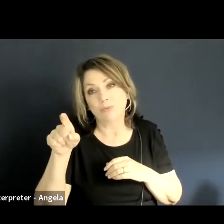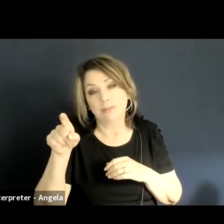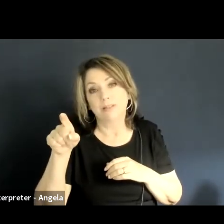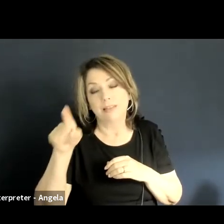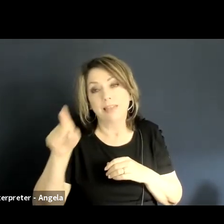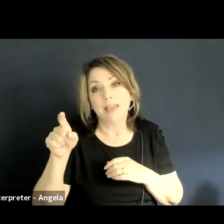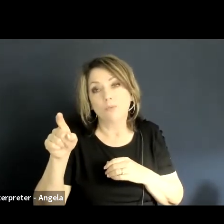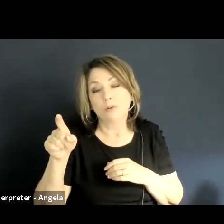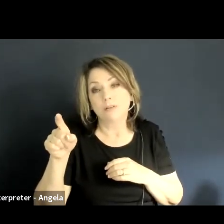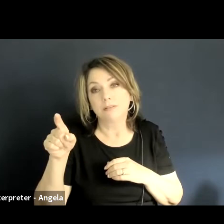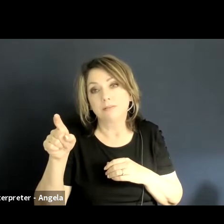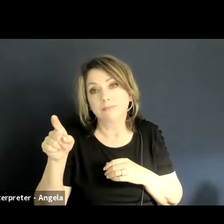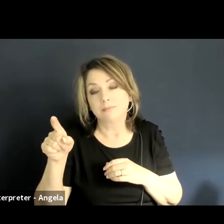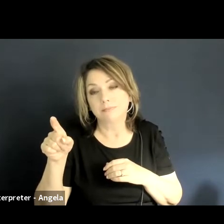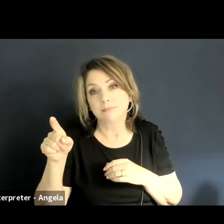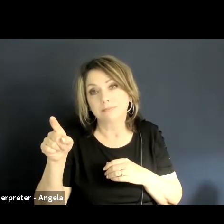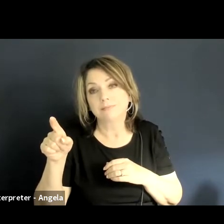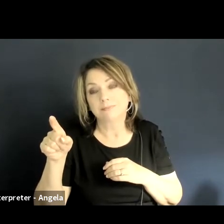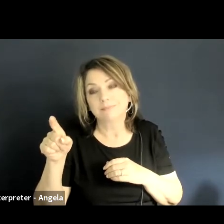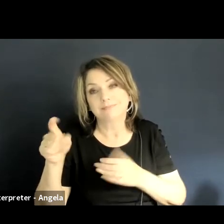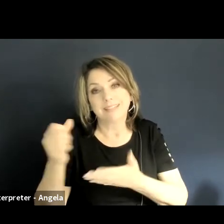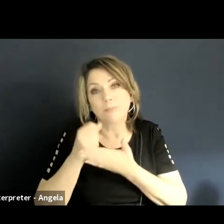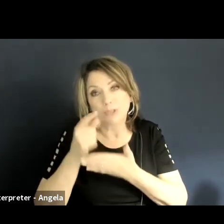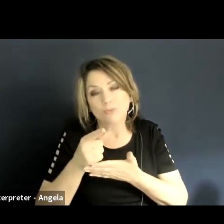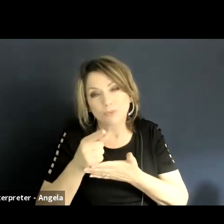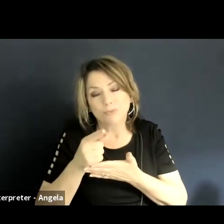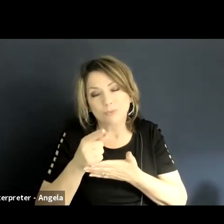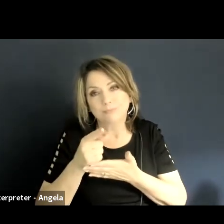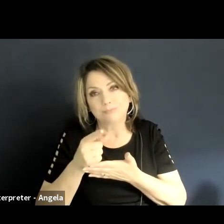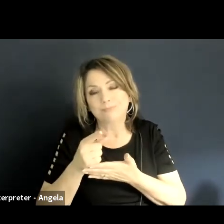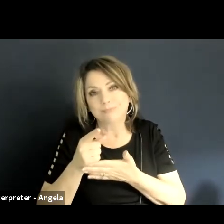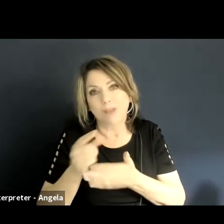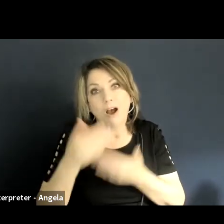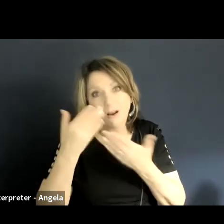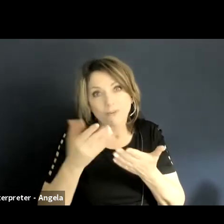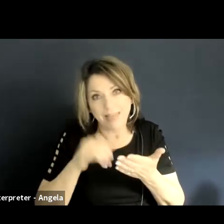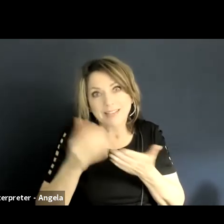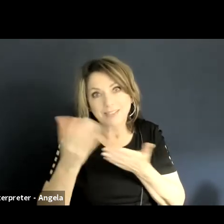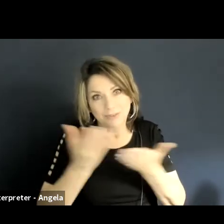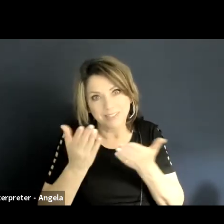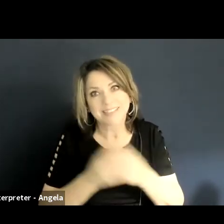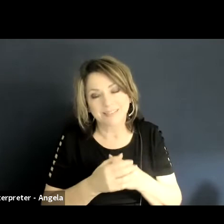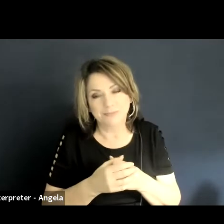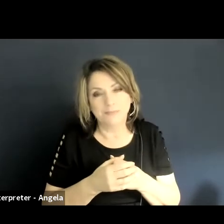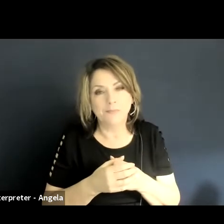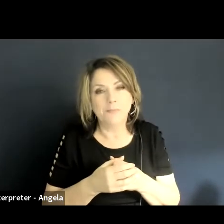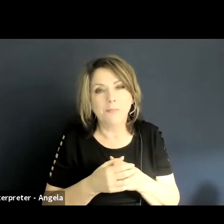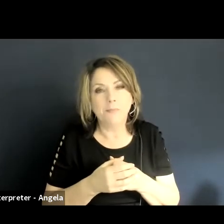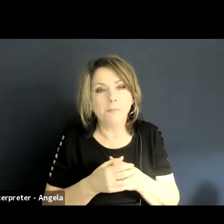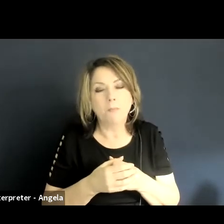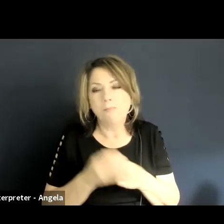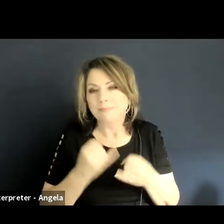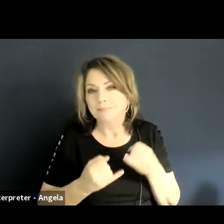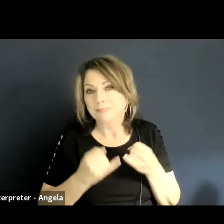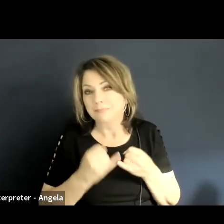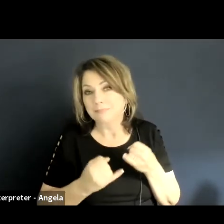offer the service. And, and then the last piece